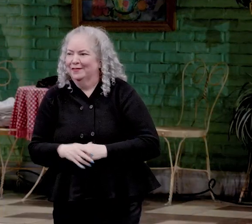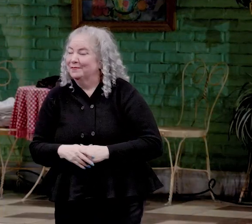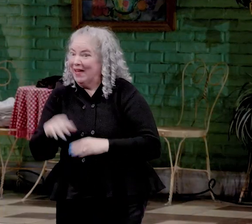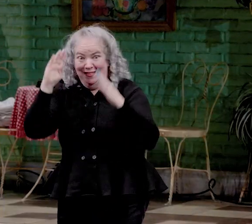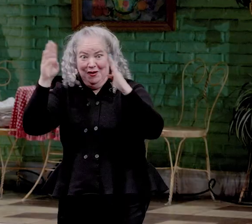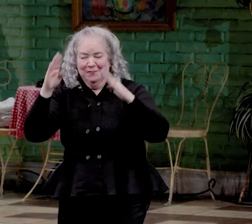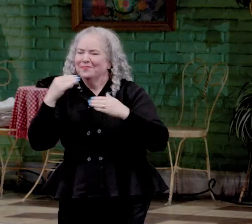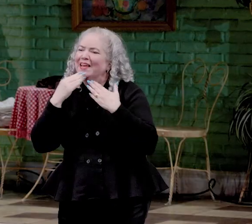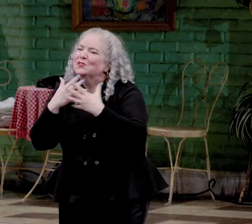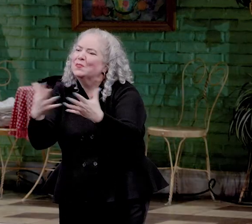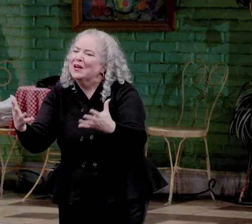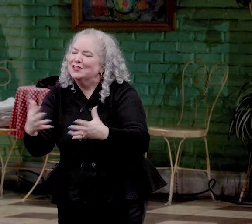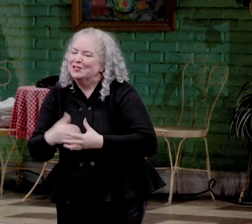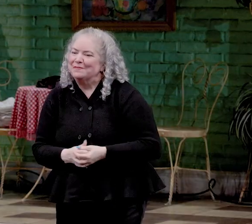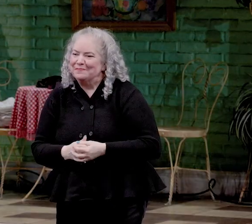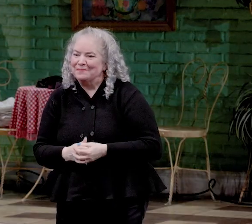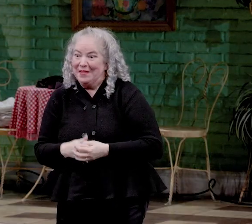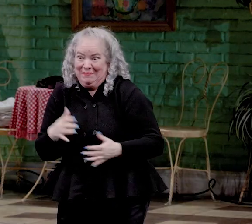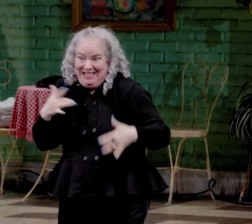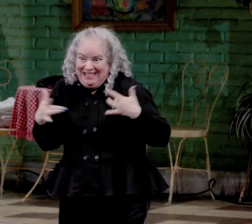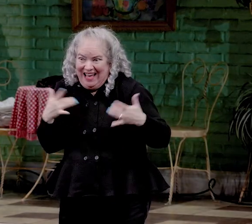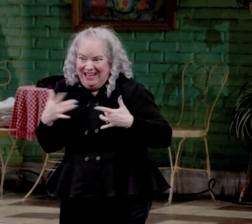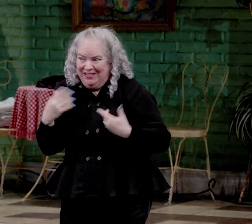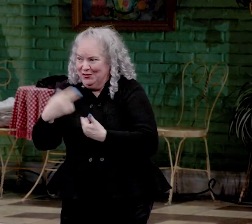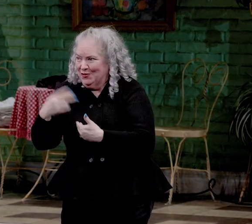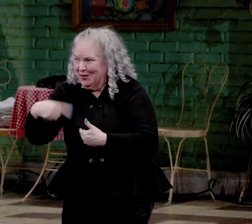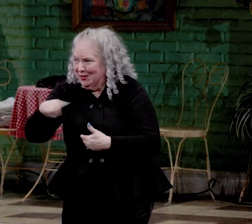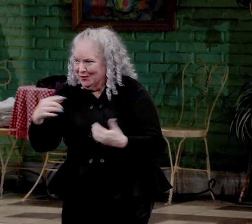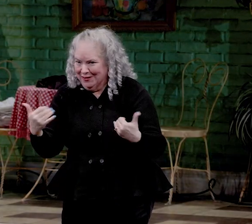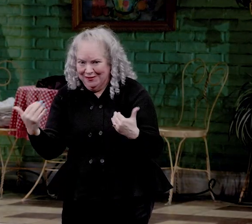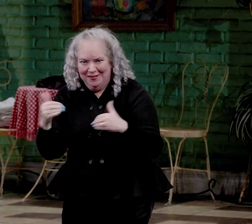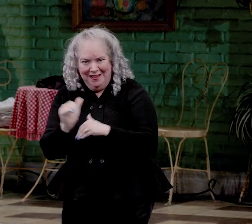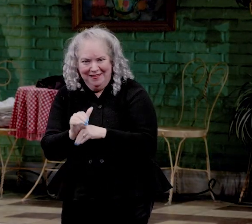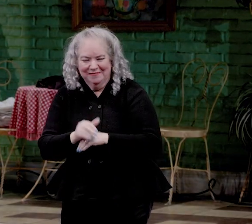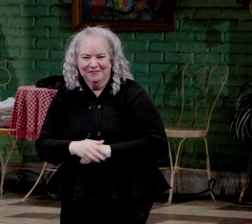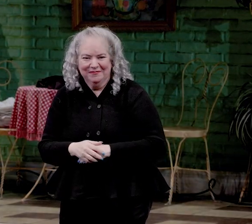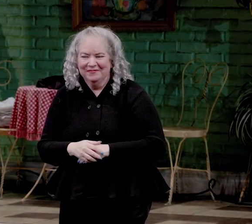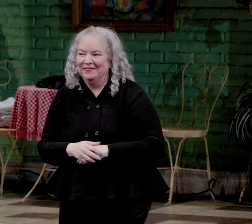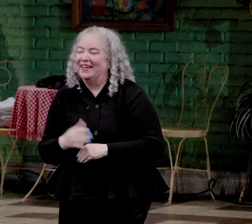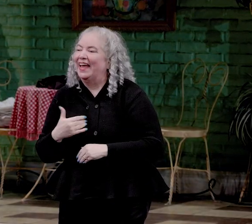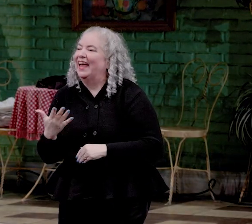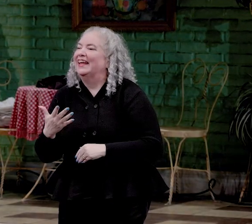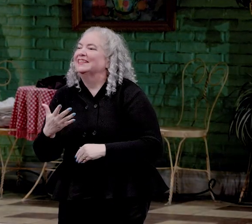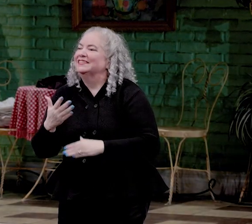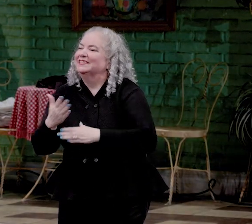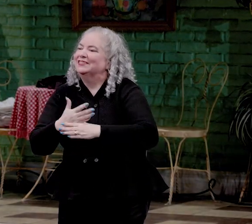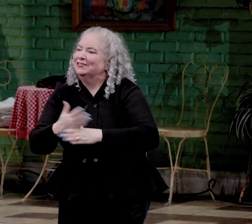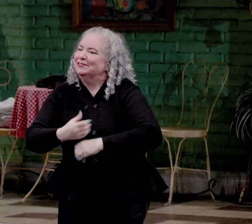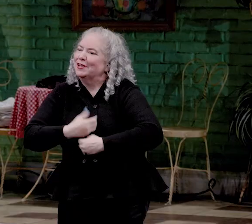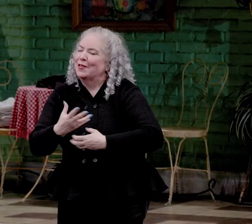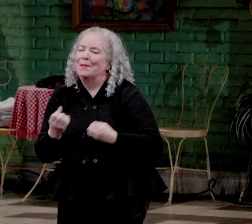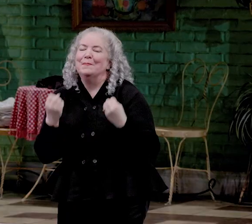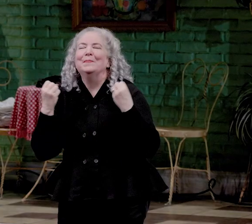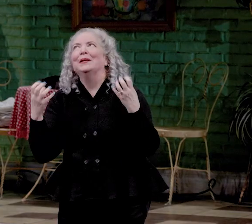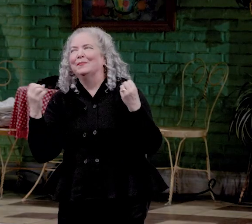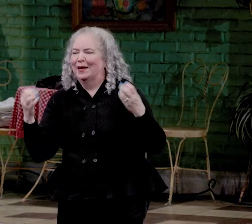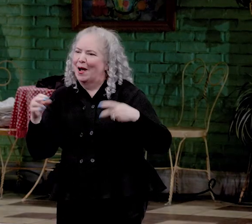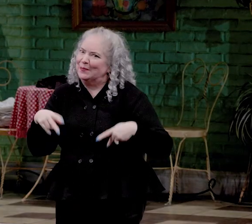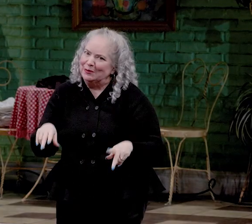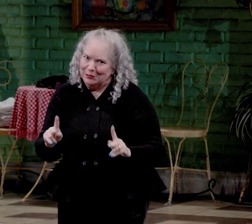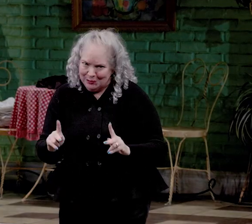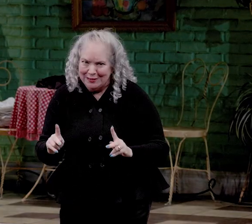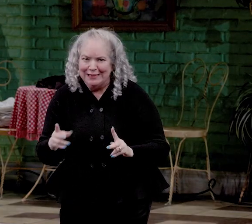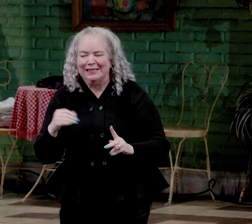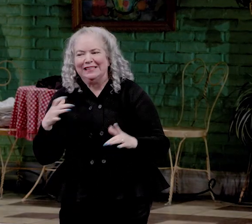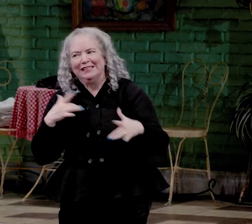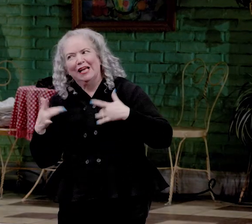Hello. Thank you so much. I'm so excited to be here with you all this evening and share the many, many opportunities